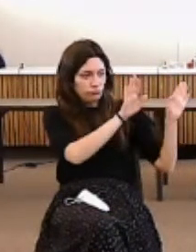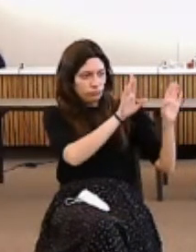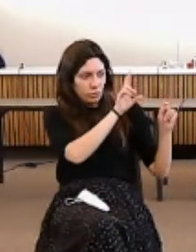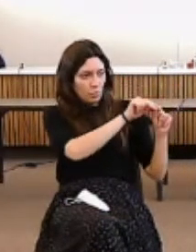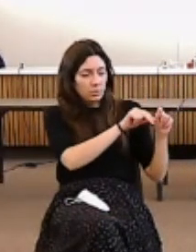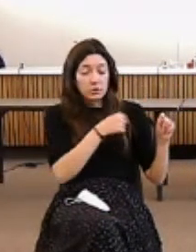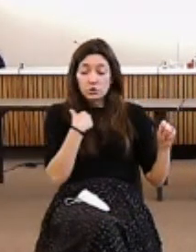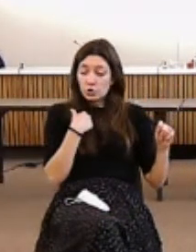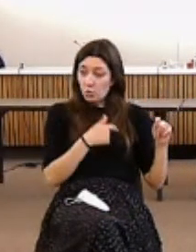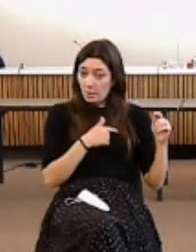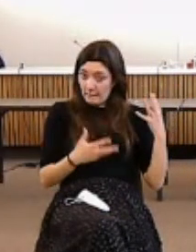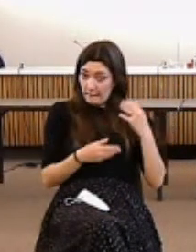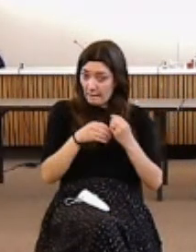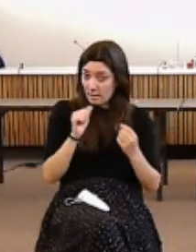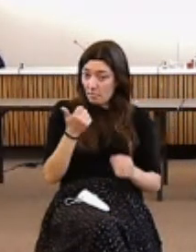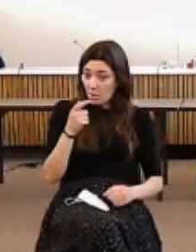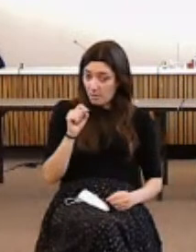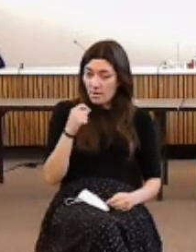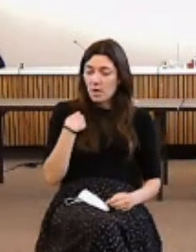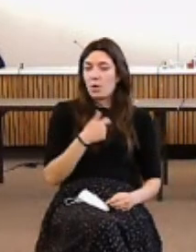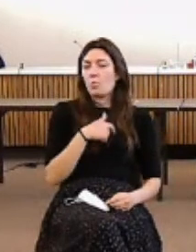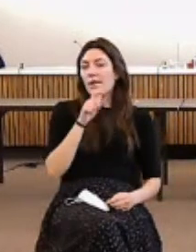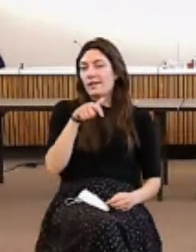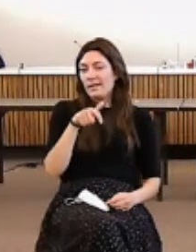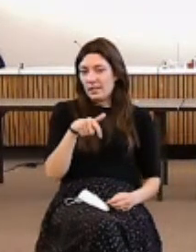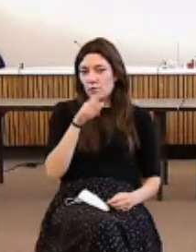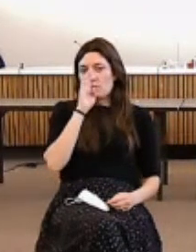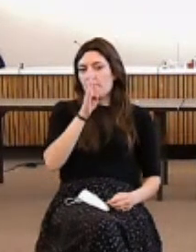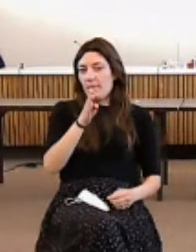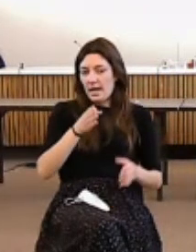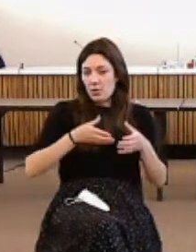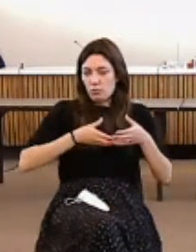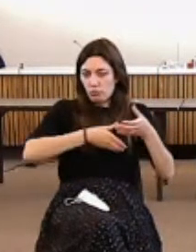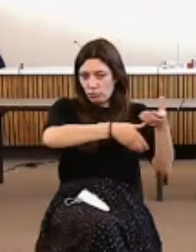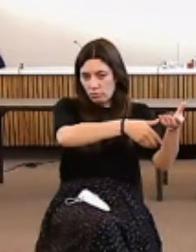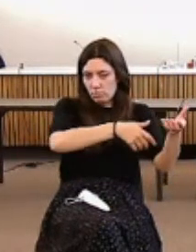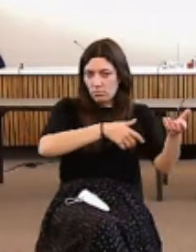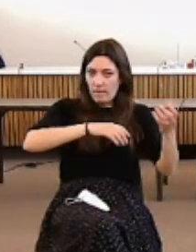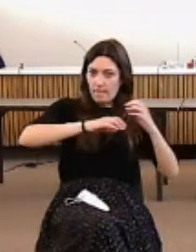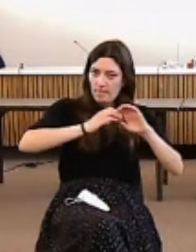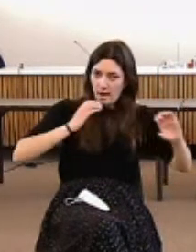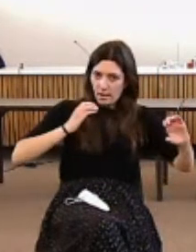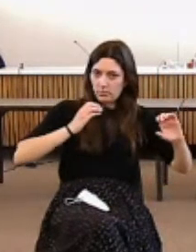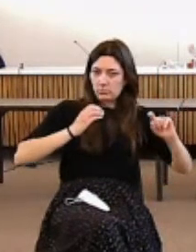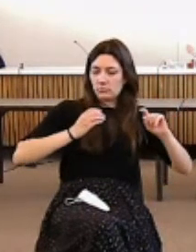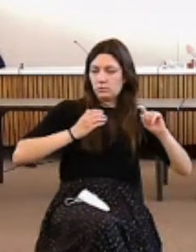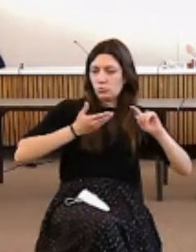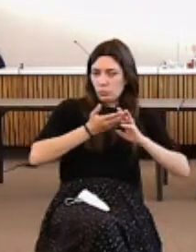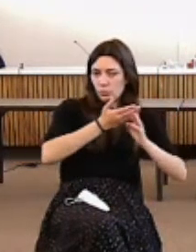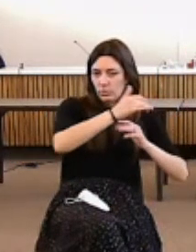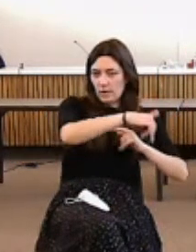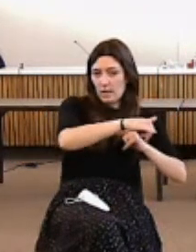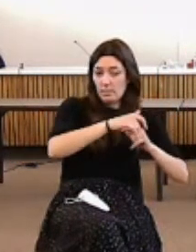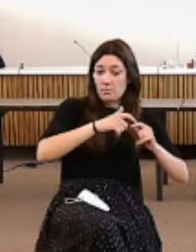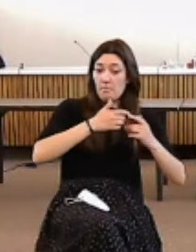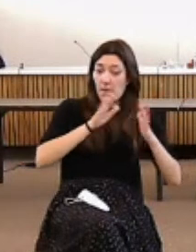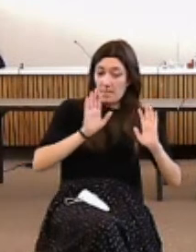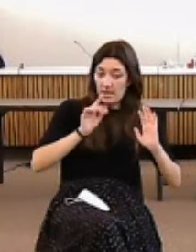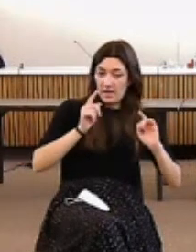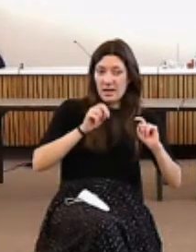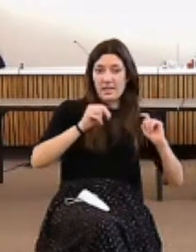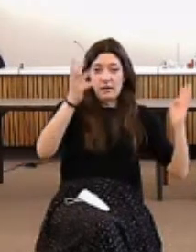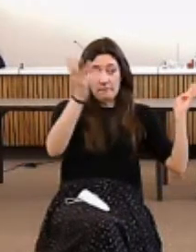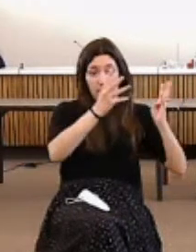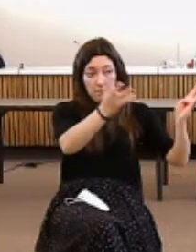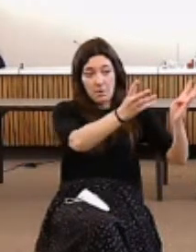apartment, we had to do the main trunk line through Locust Hill is public. All their stuff that feeds into it is still